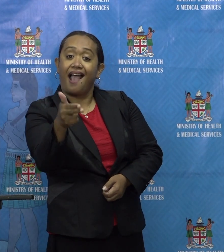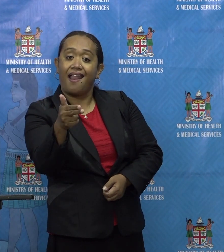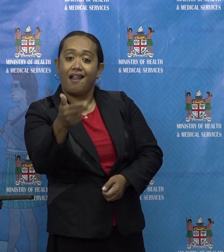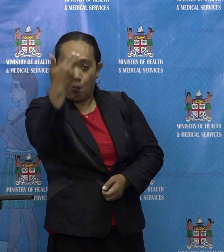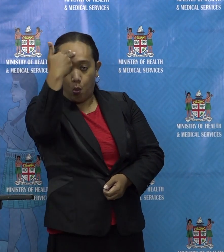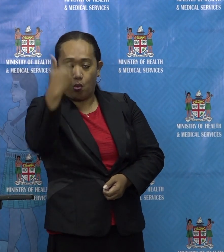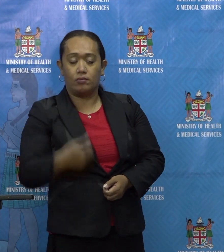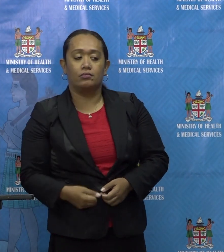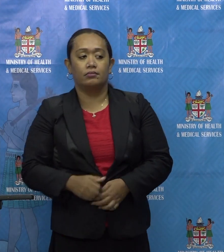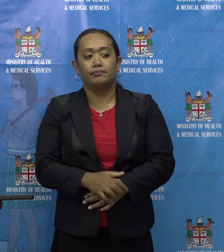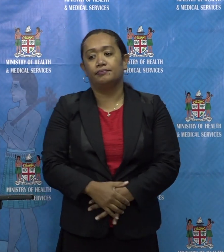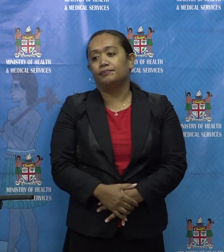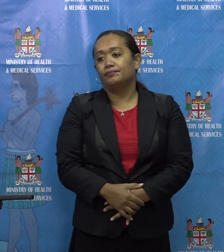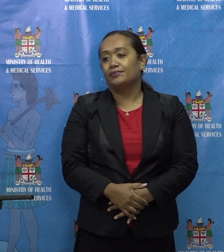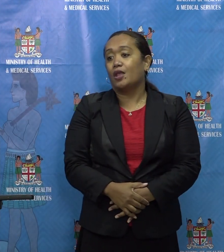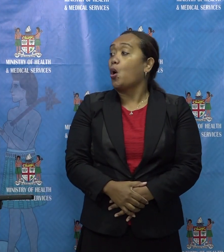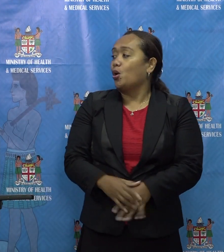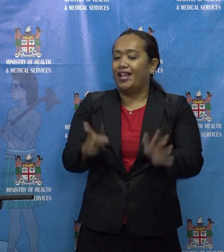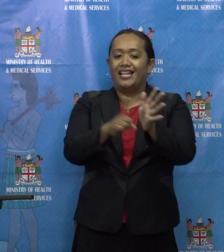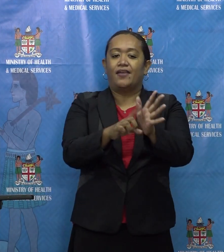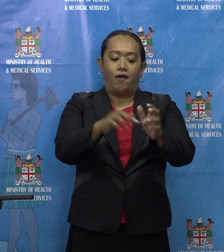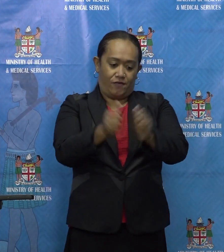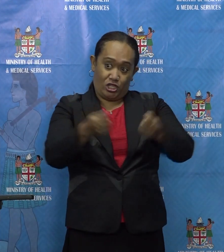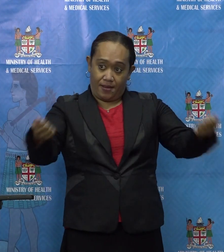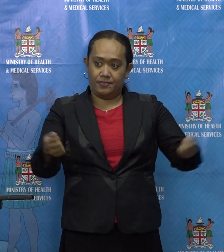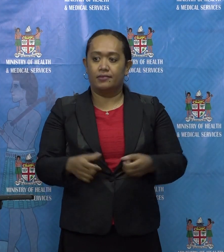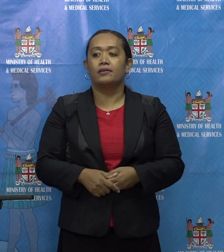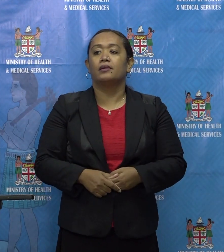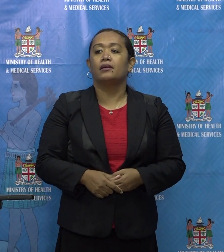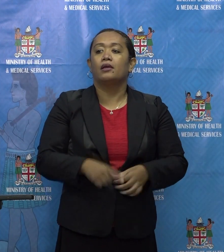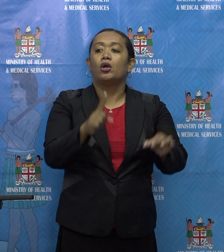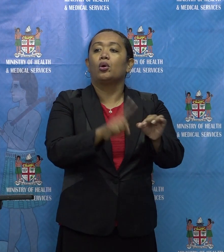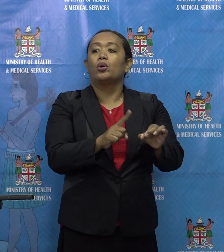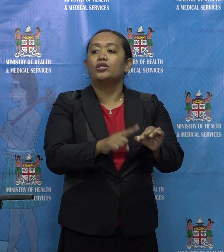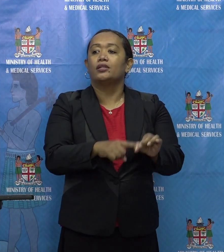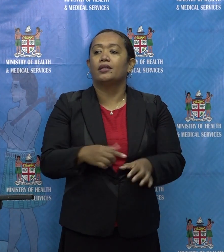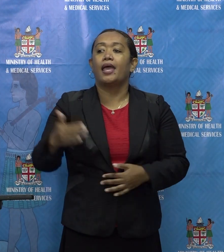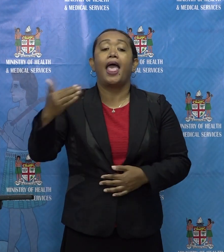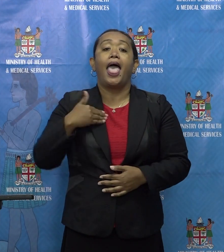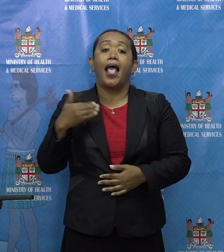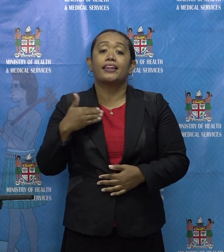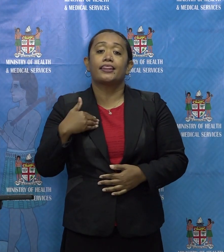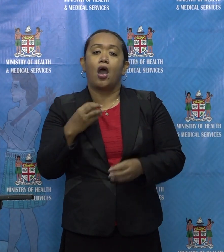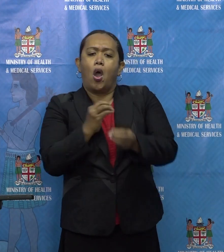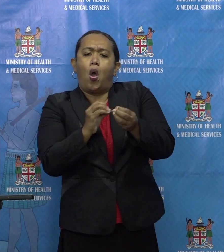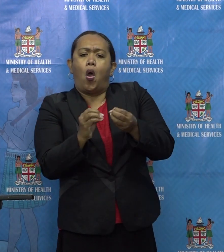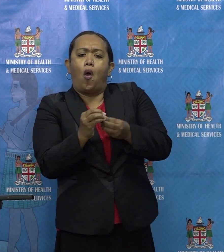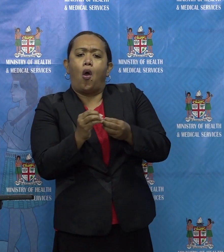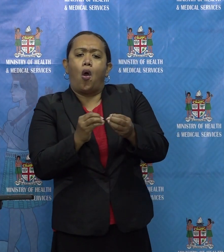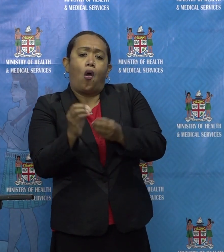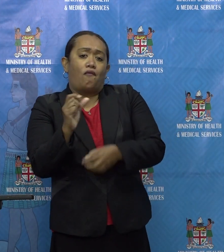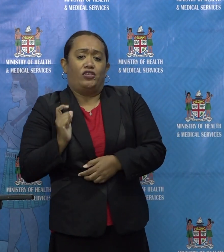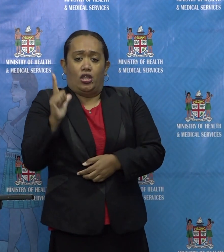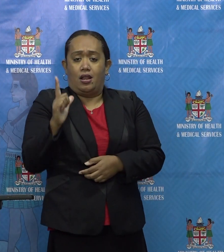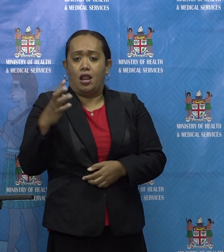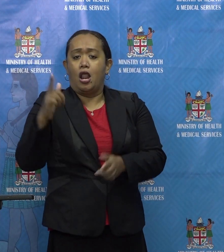Thank you, Dr. Fong. So Lydia from the Fiji Times. So my question is just about those health officials at Lotok Hospital, and